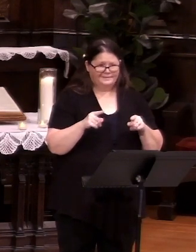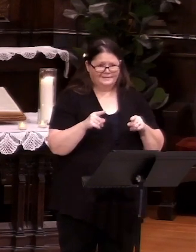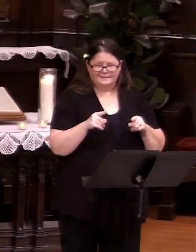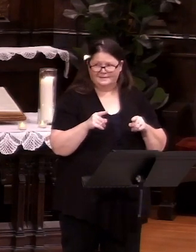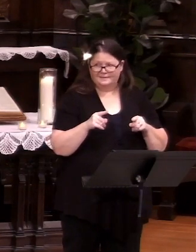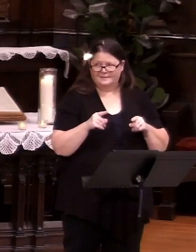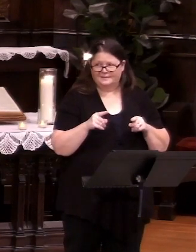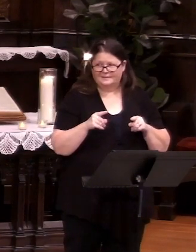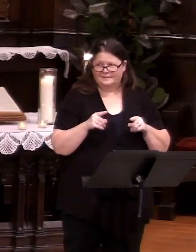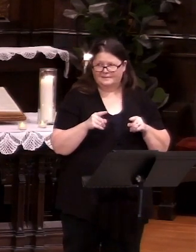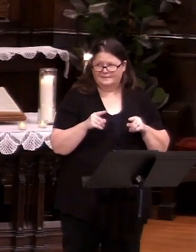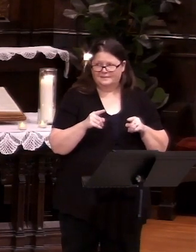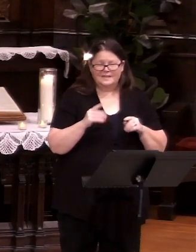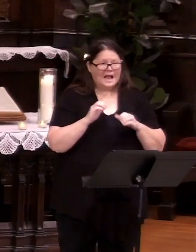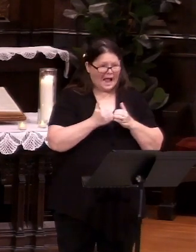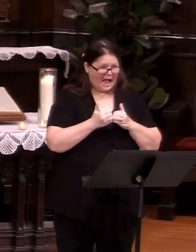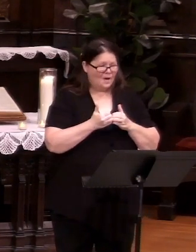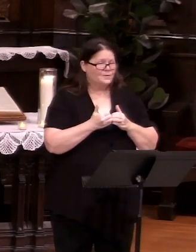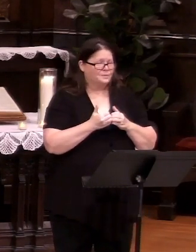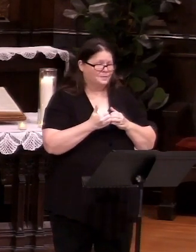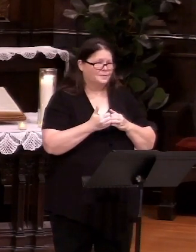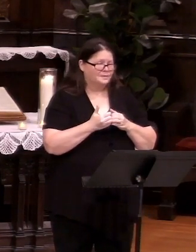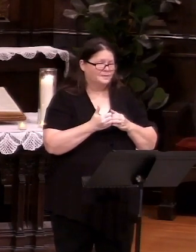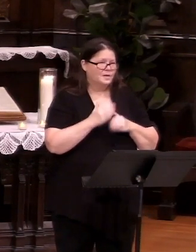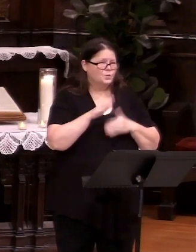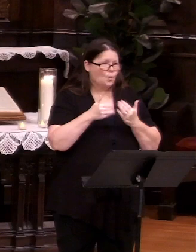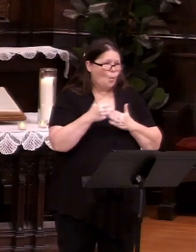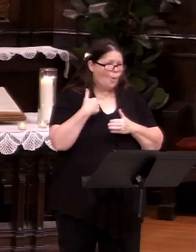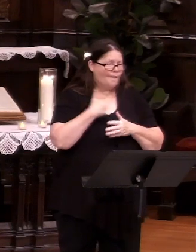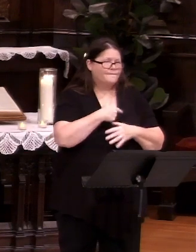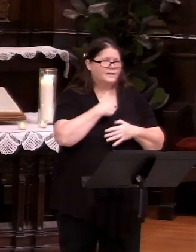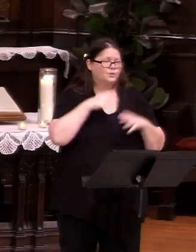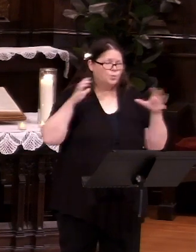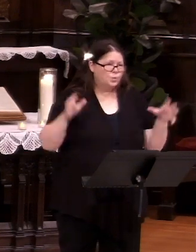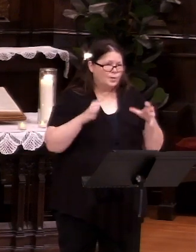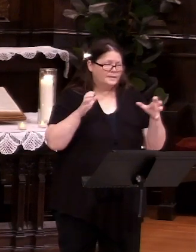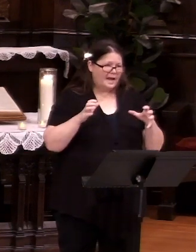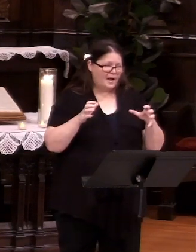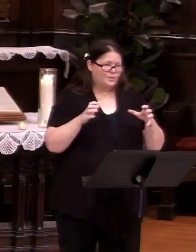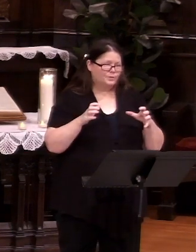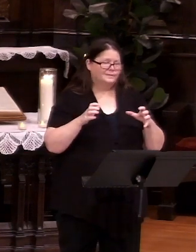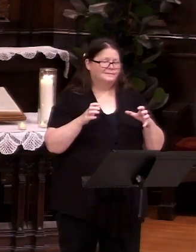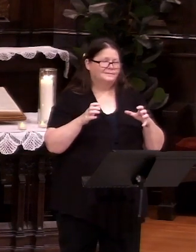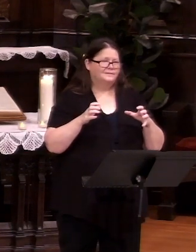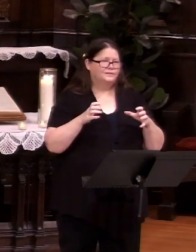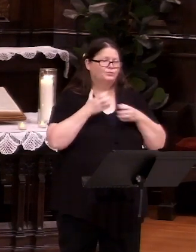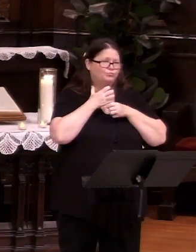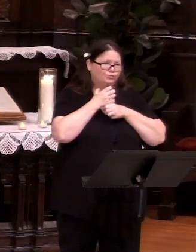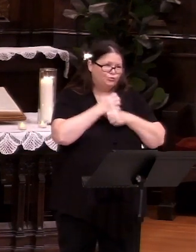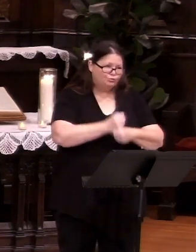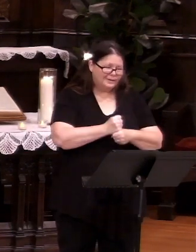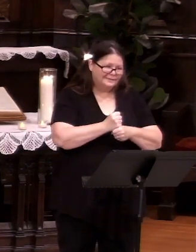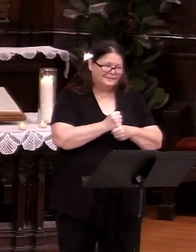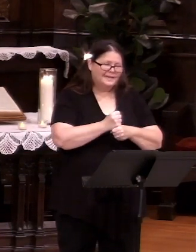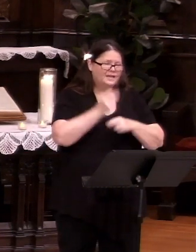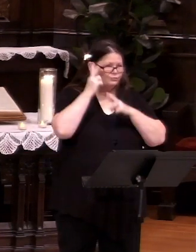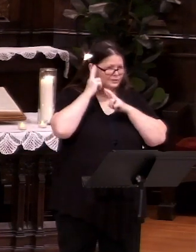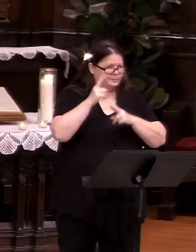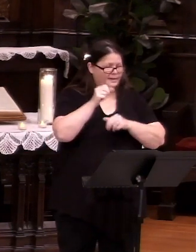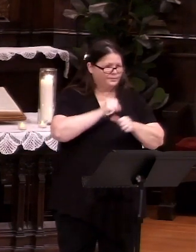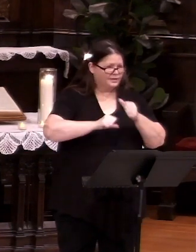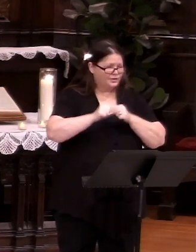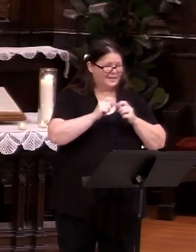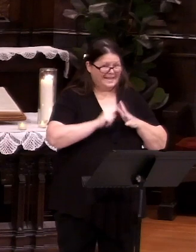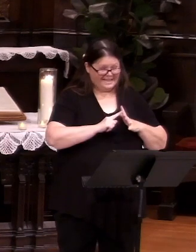But that happened because of hard work, consistency, respect, and trust. In the beginning, it